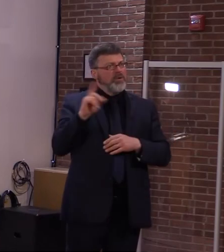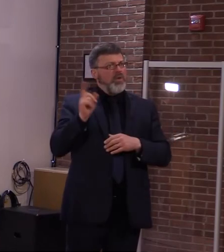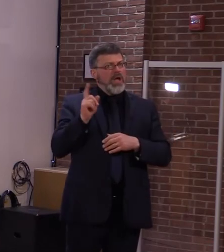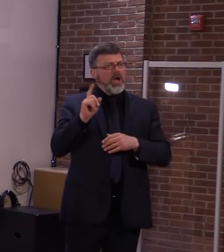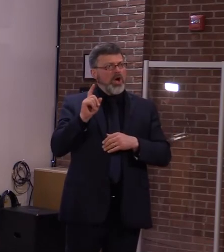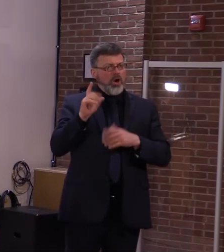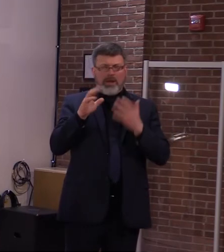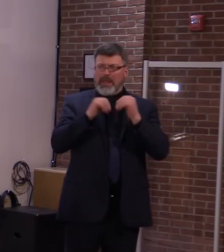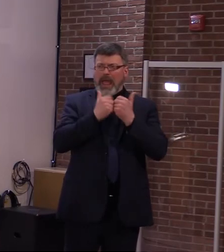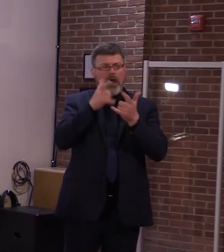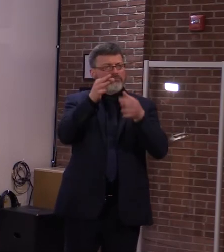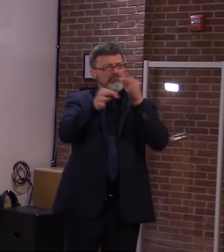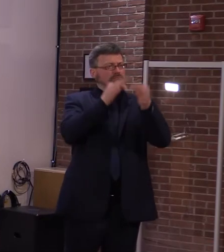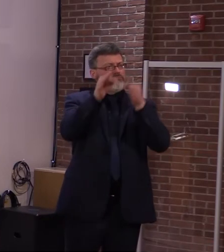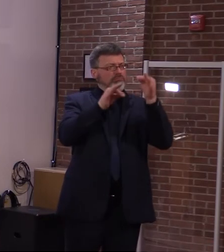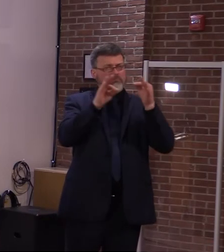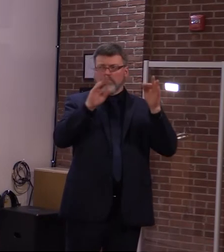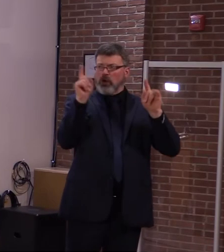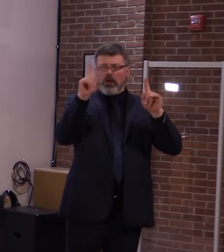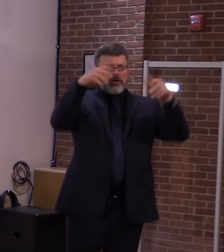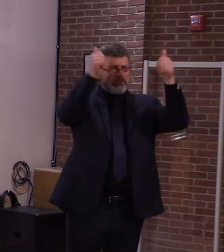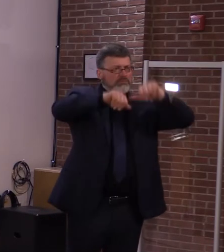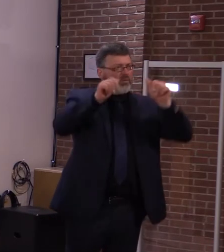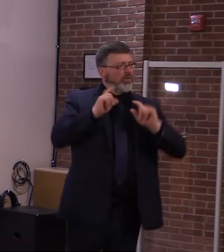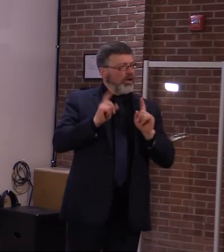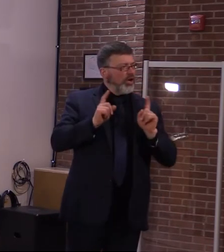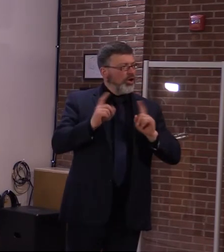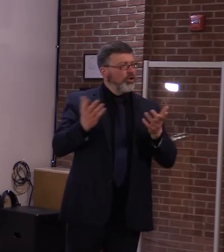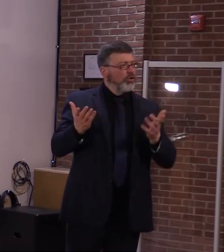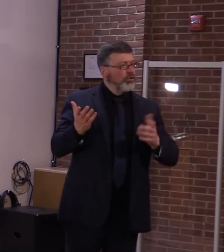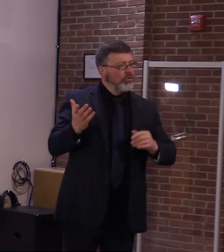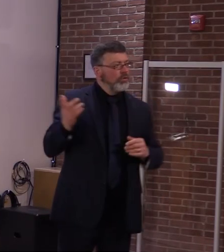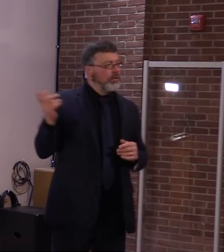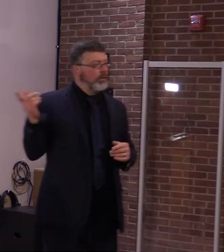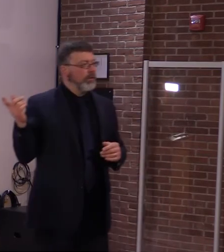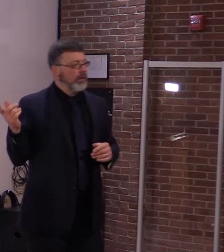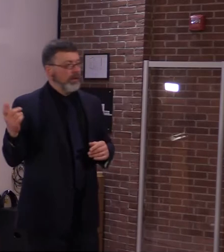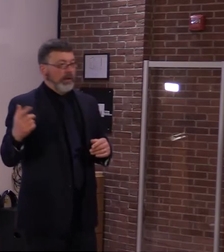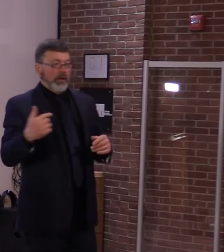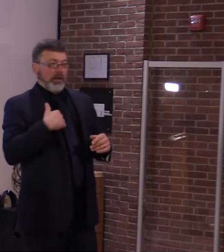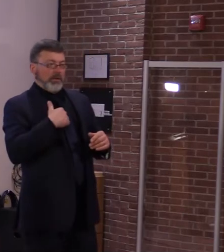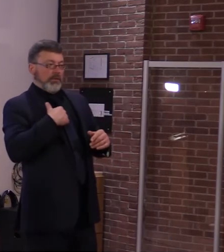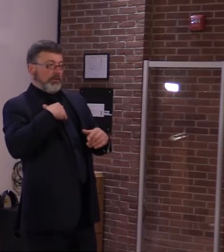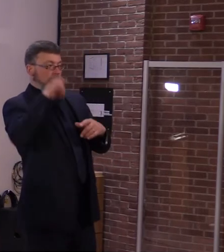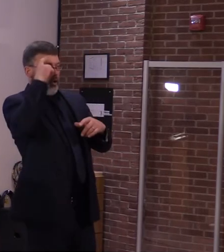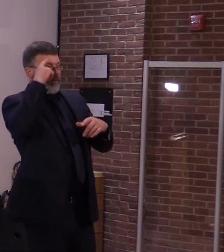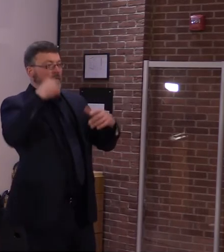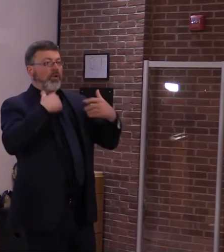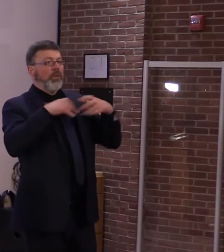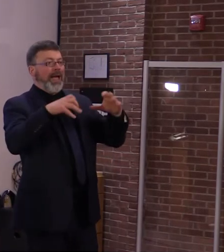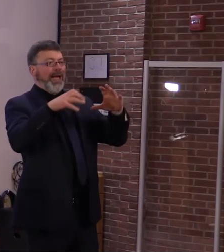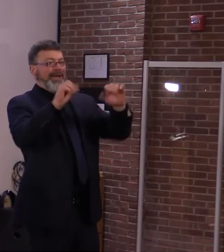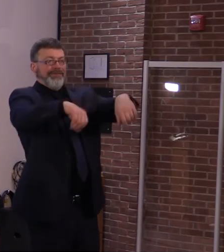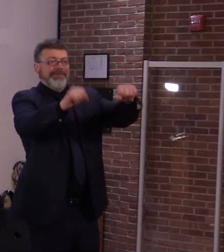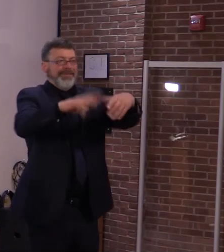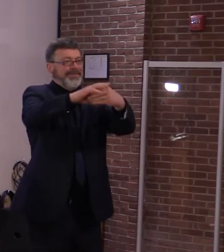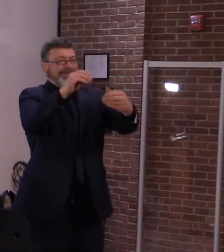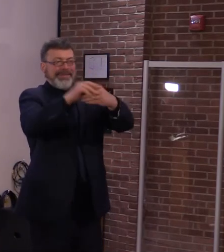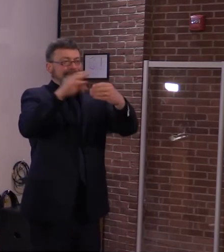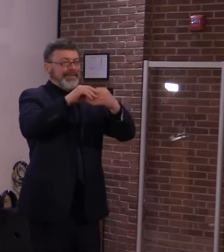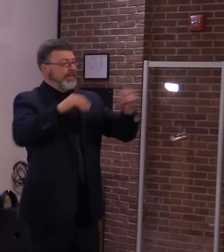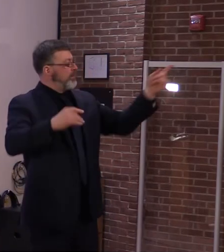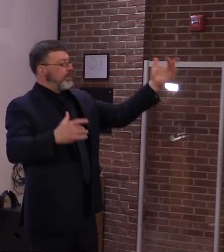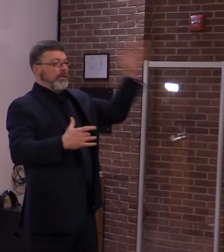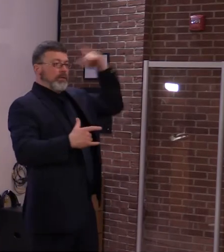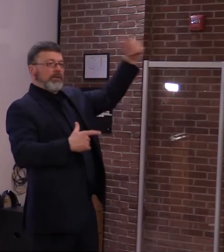out too far ahead here because I really don't know. I don't want to get people's hopes up, because if the committee